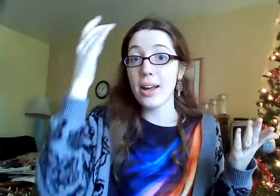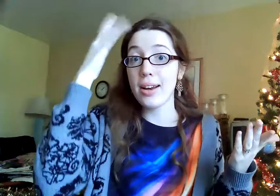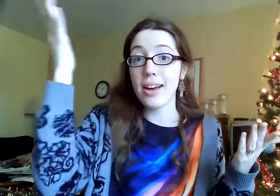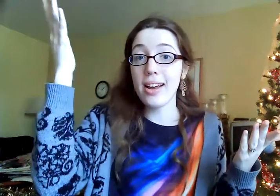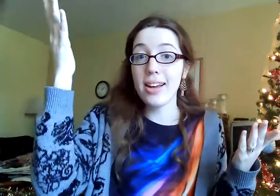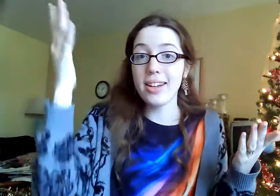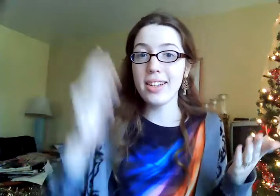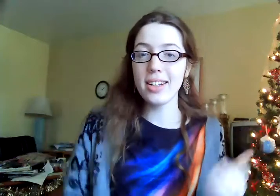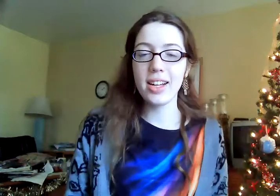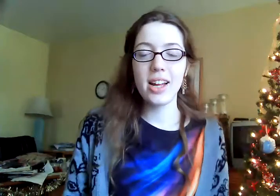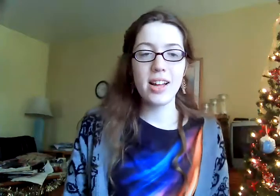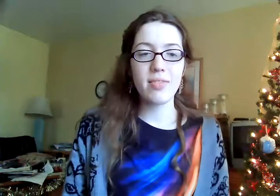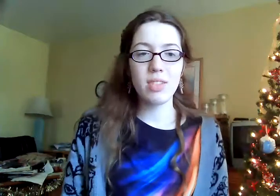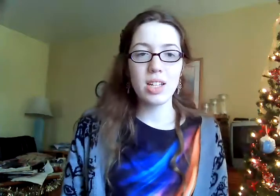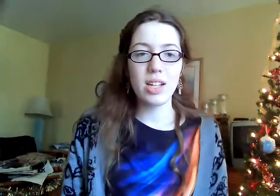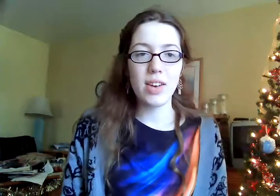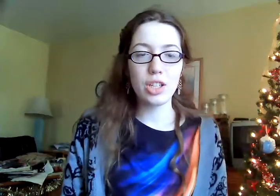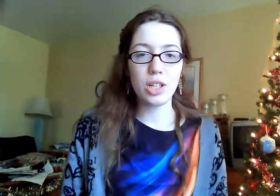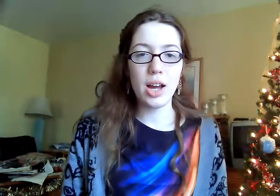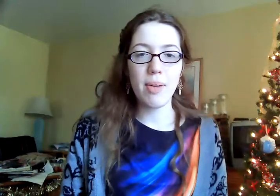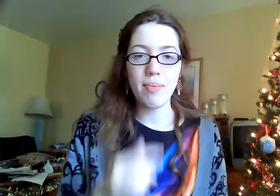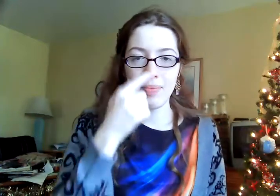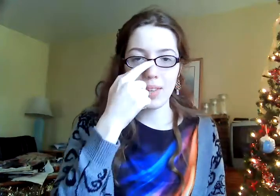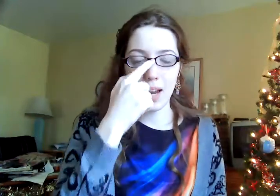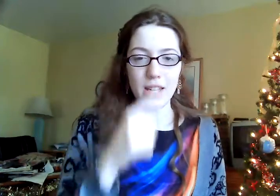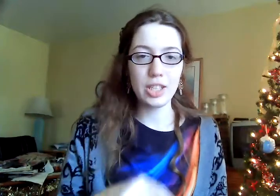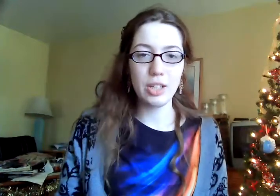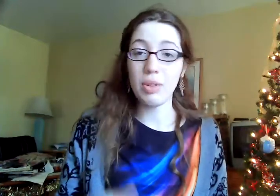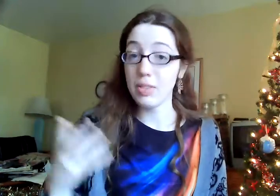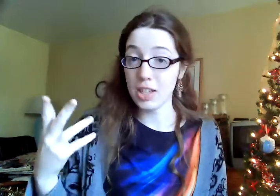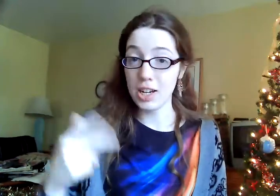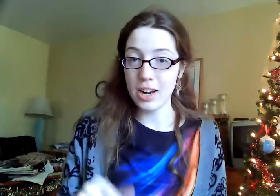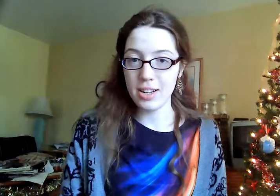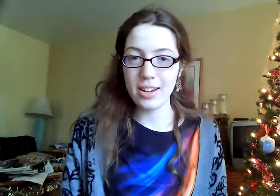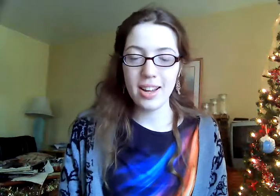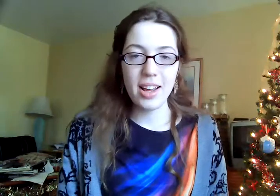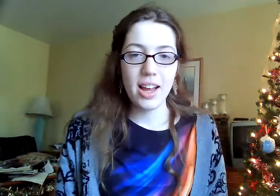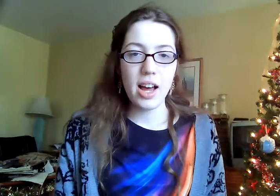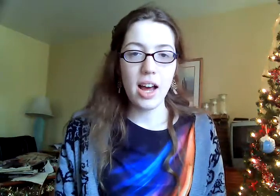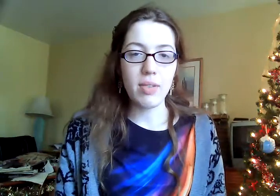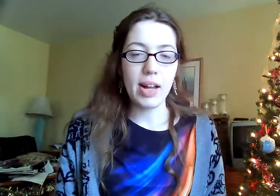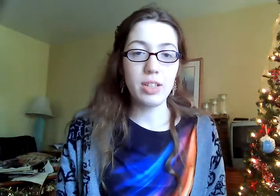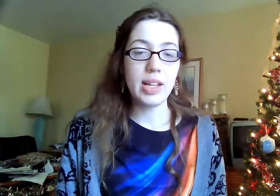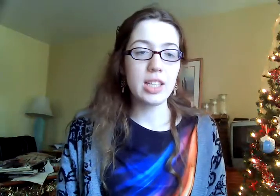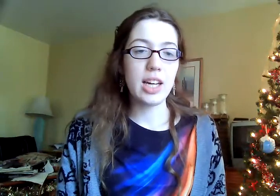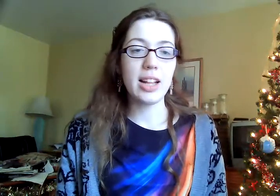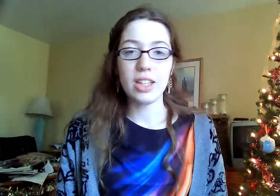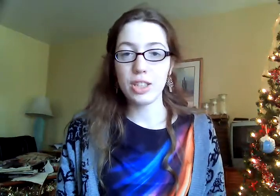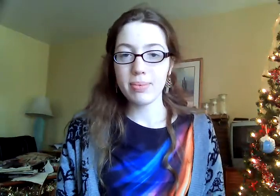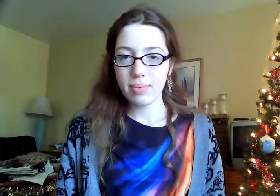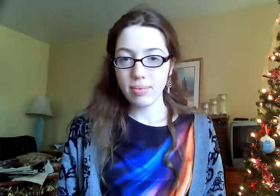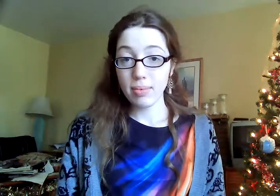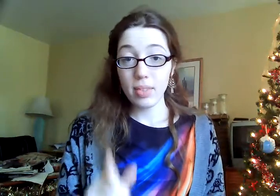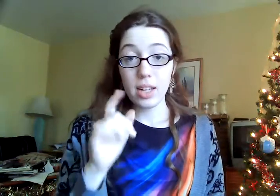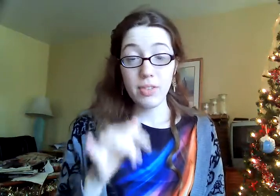Duh! So I've actually gotten to revisit it while doing this challenge. If you